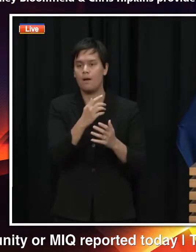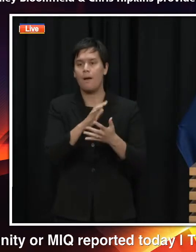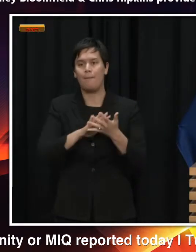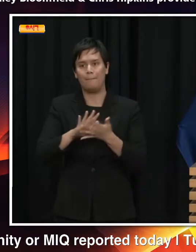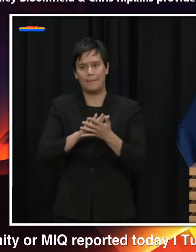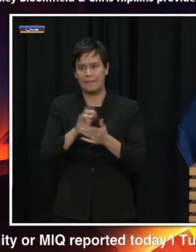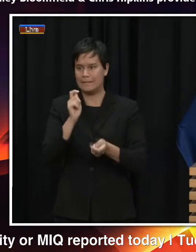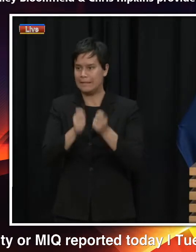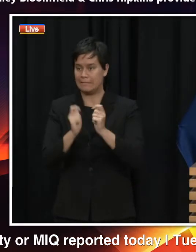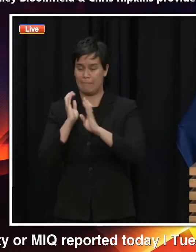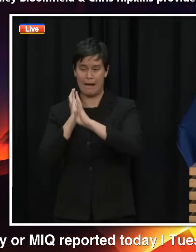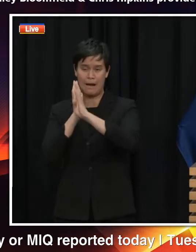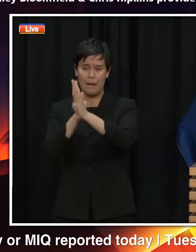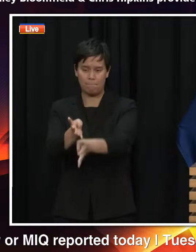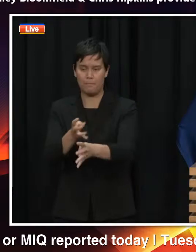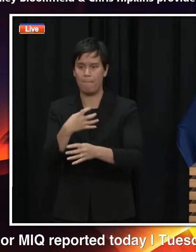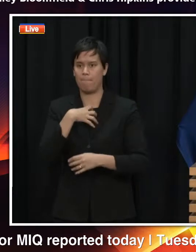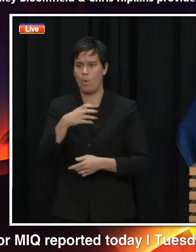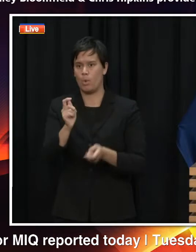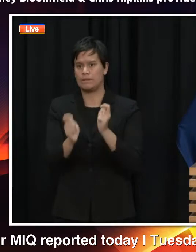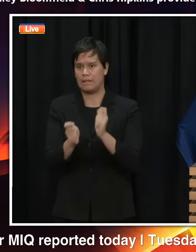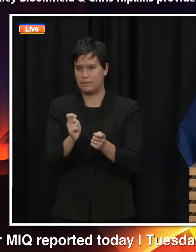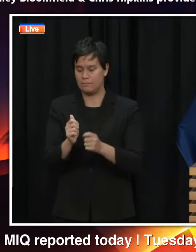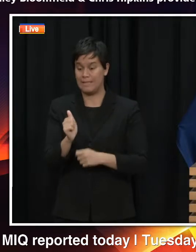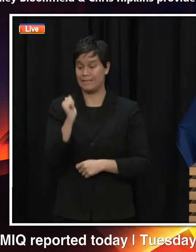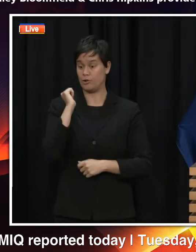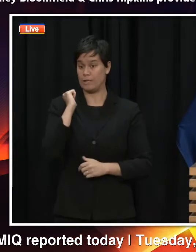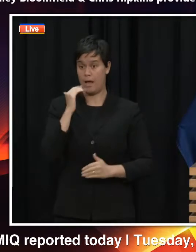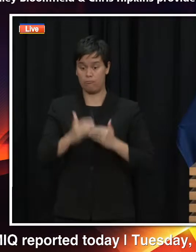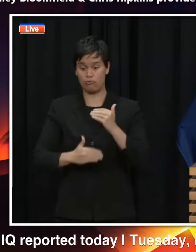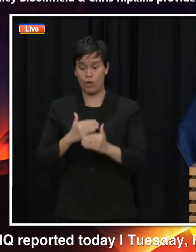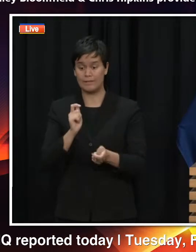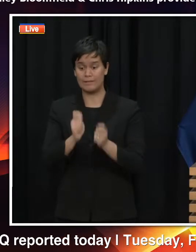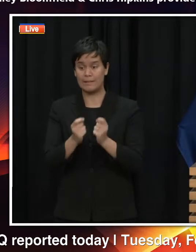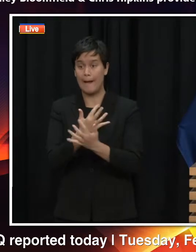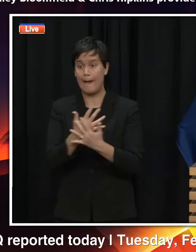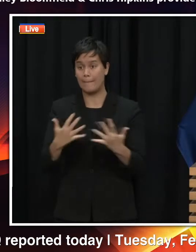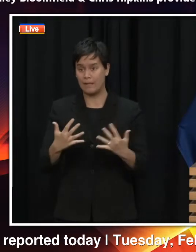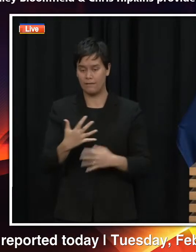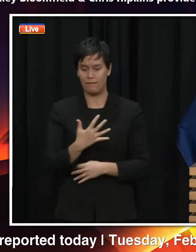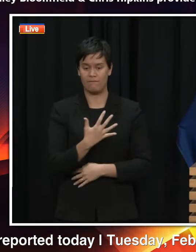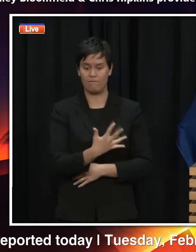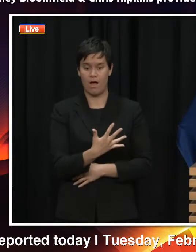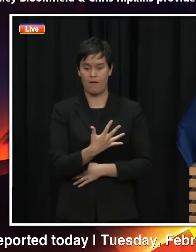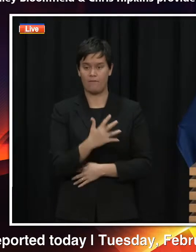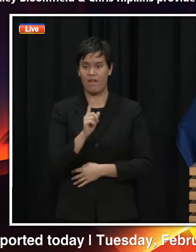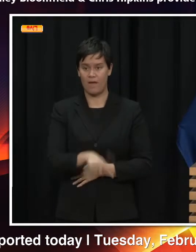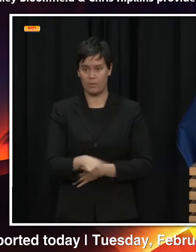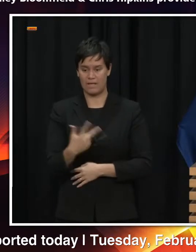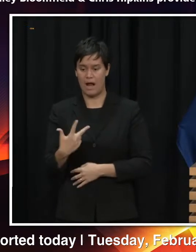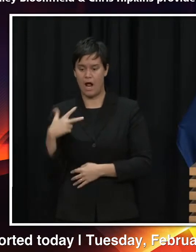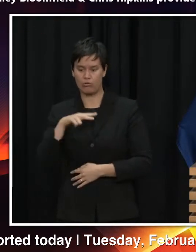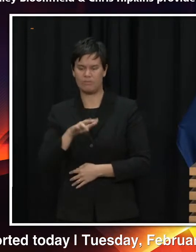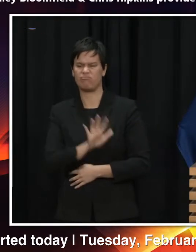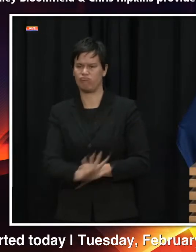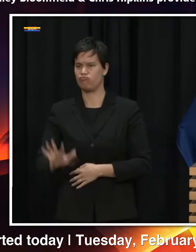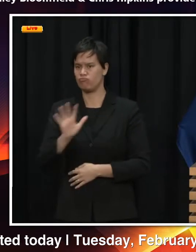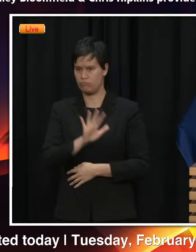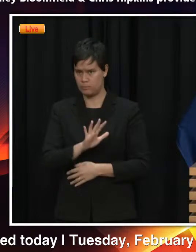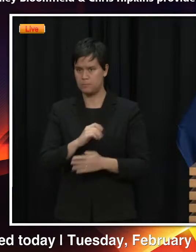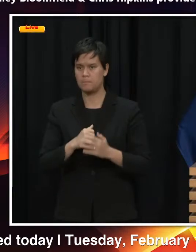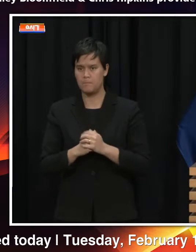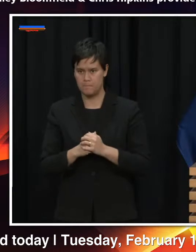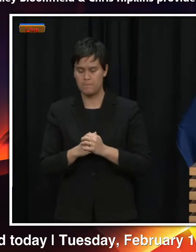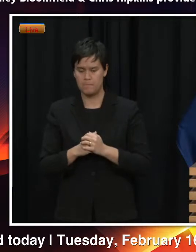tests processed nationally yesterday, and which we are reporting on at this point, it's encouraging, very encouraging again. There